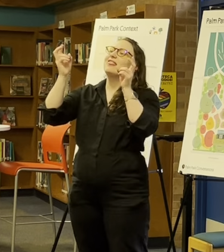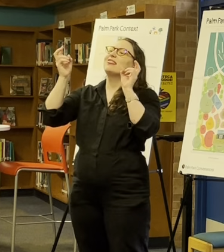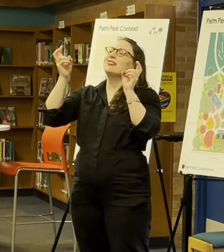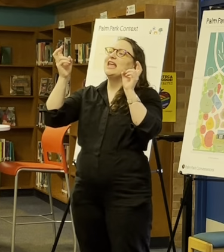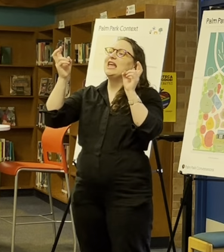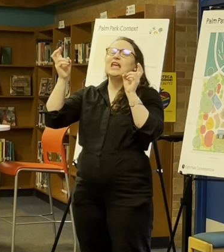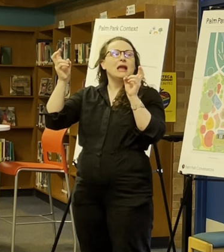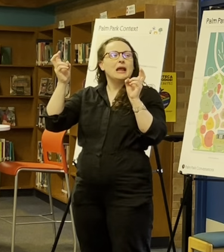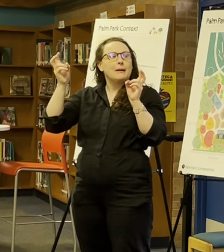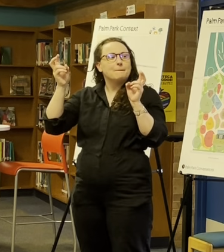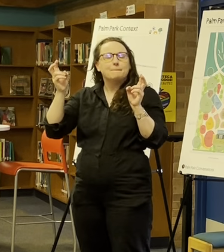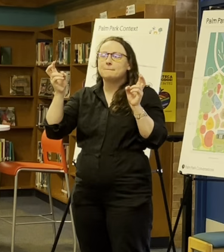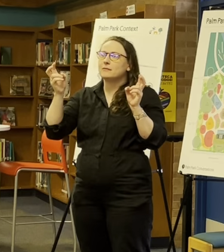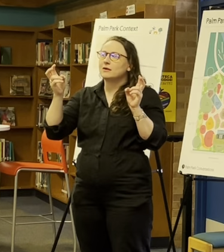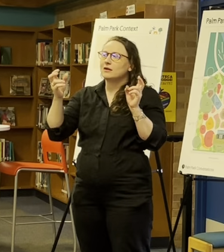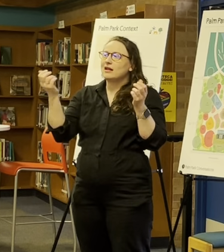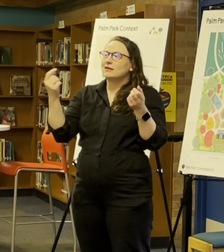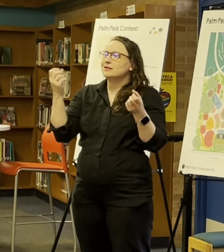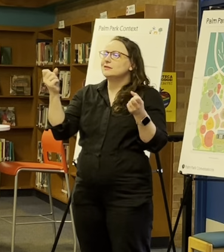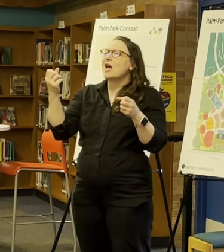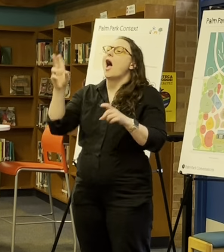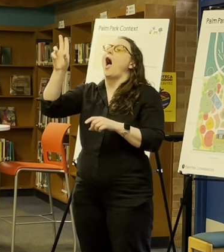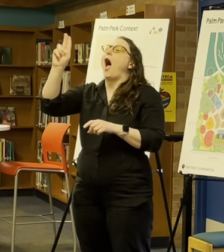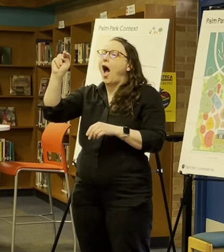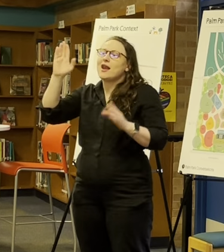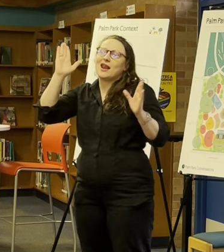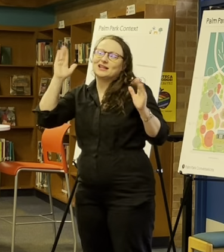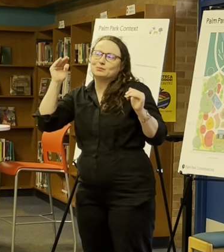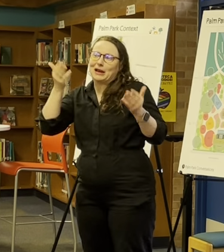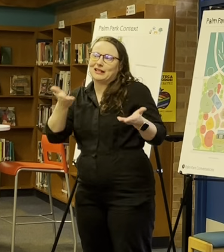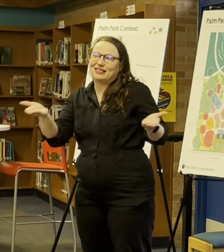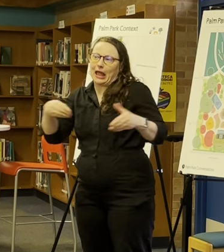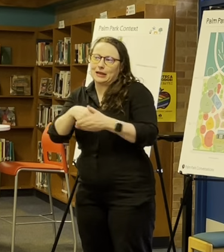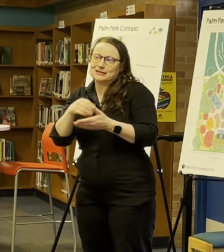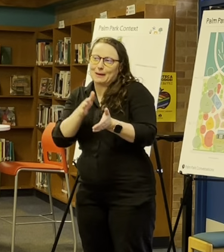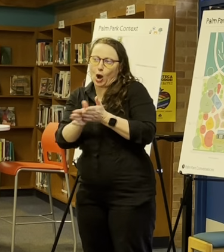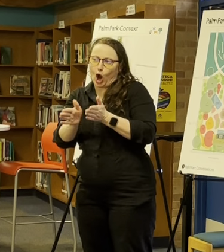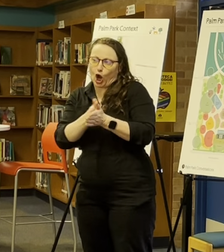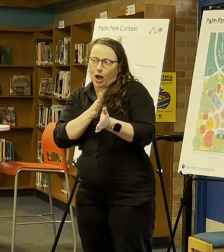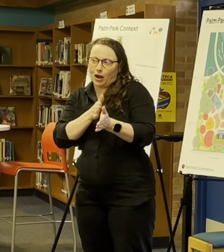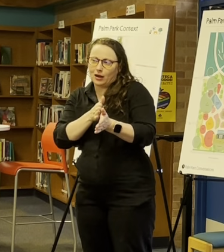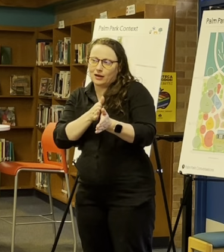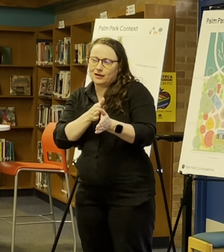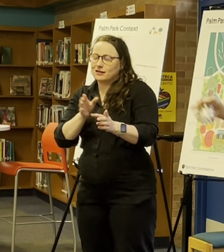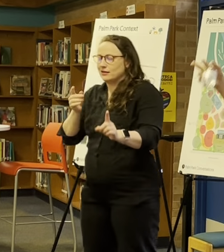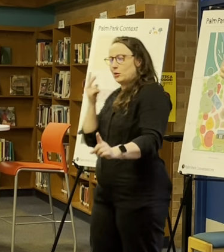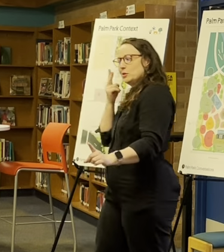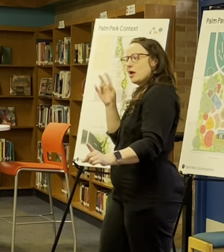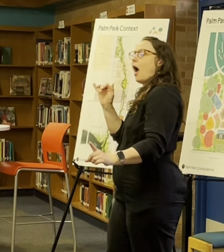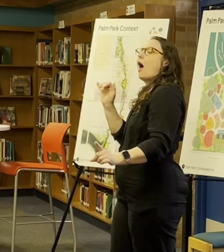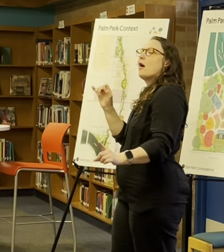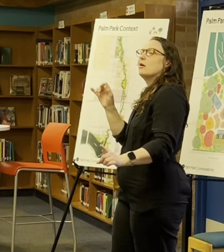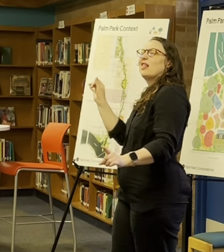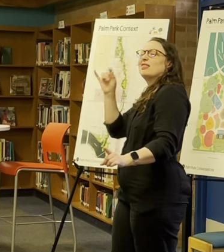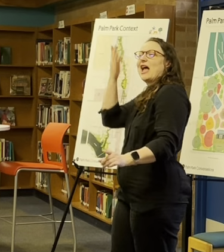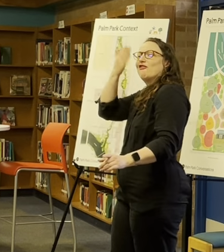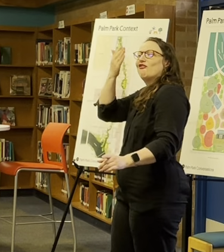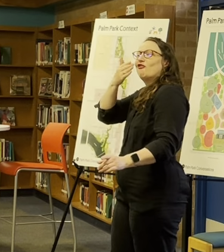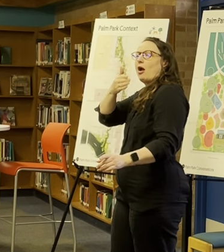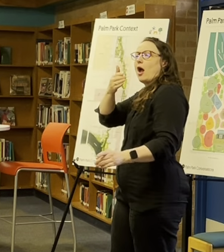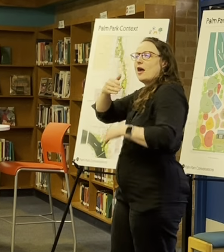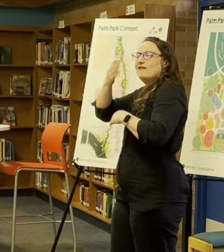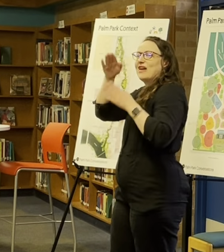told with kind of things you wouldn't expect to see in a park, you might see in someone's yard, and making it very familiar by